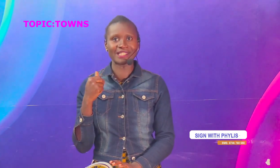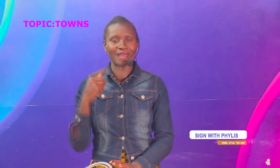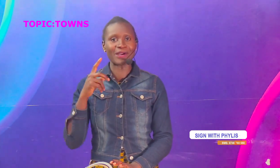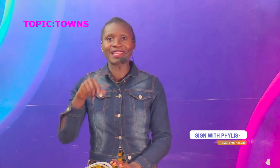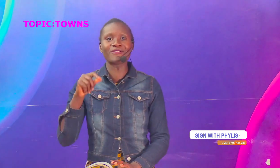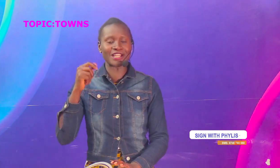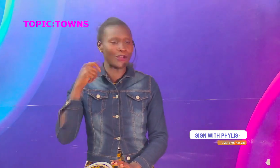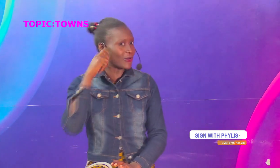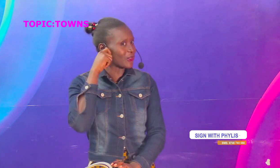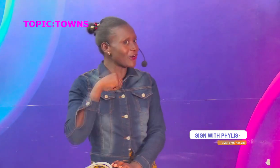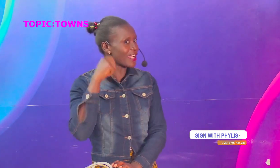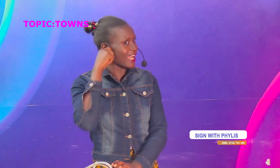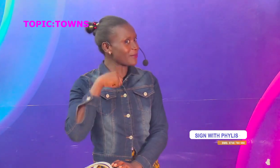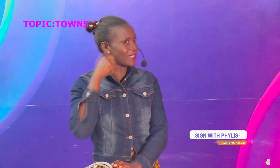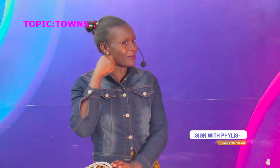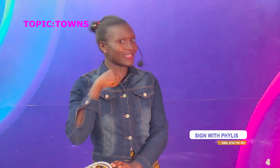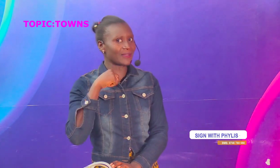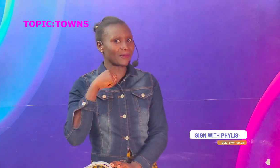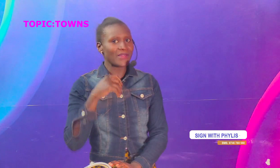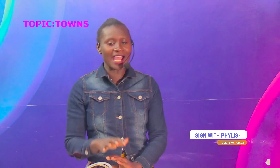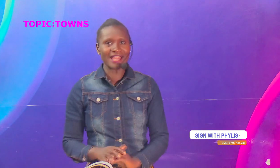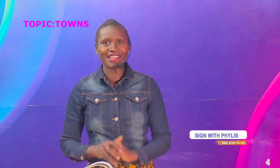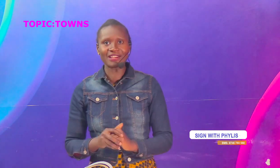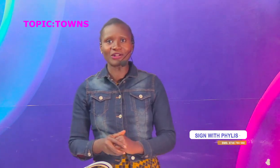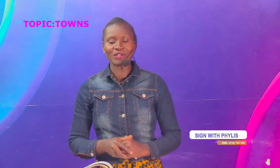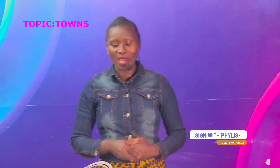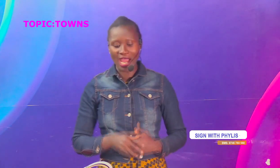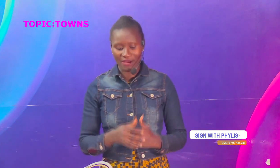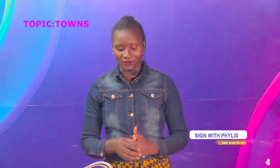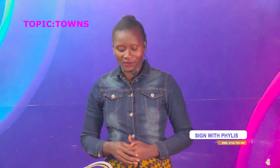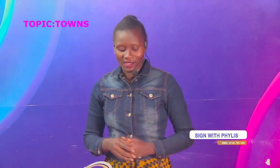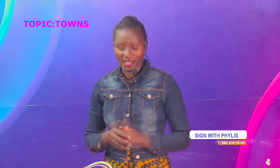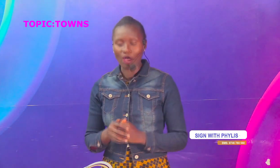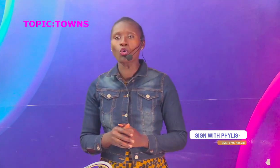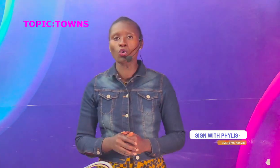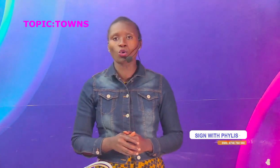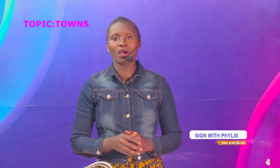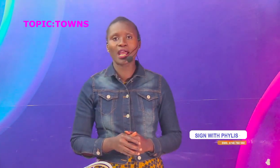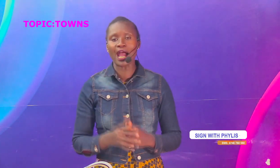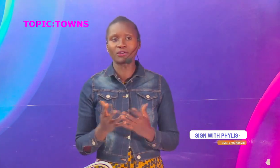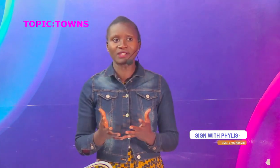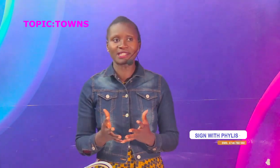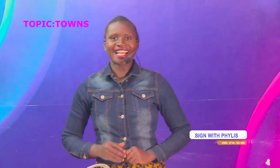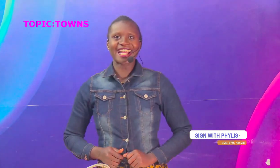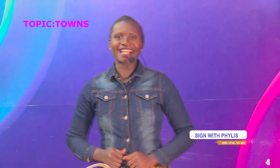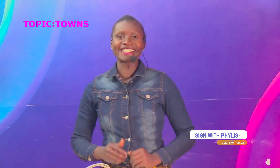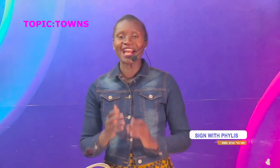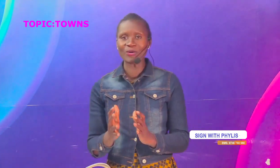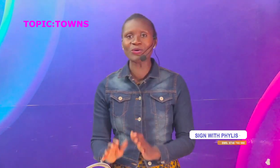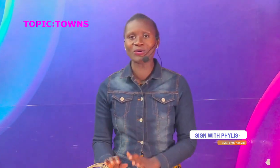are very long. So Kapsabet. And then also we have Nakuru. How do we sign Nakuru? How